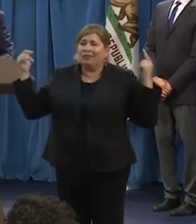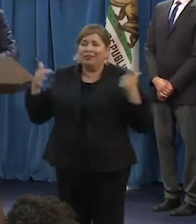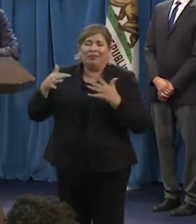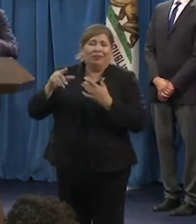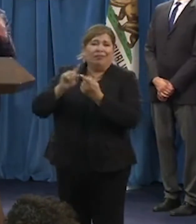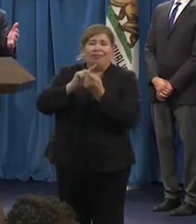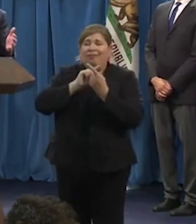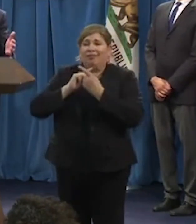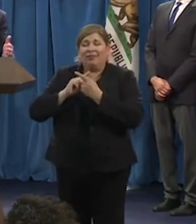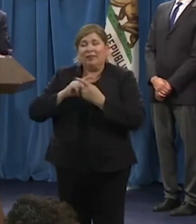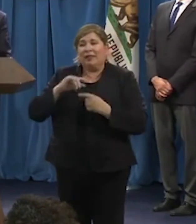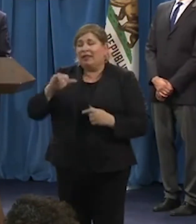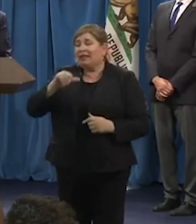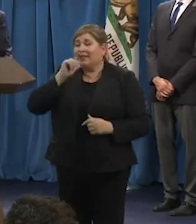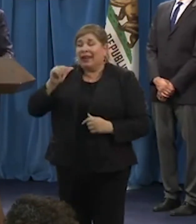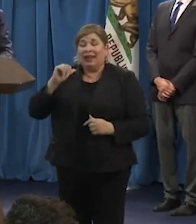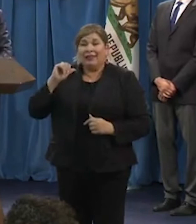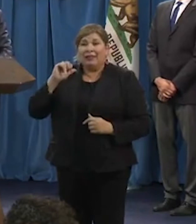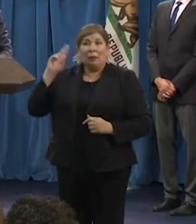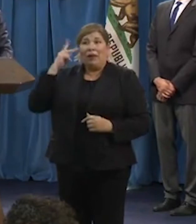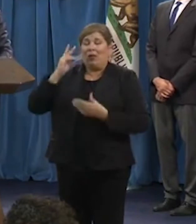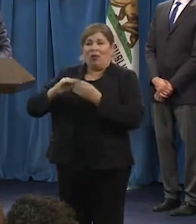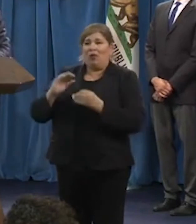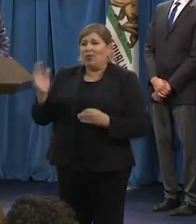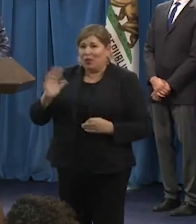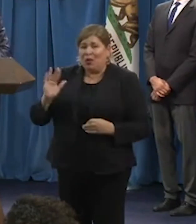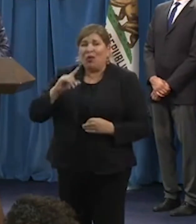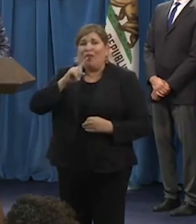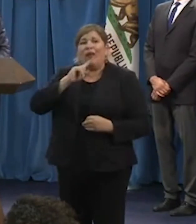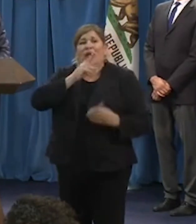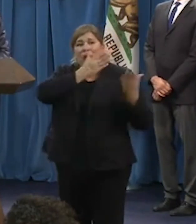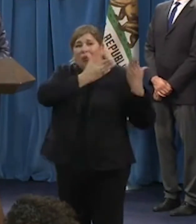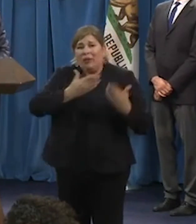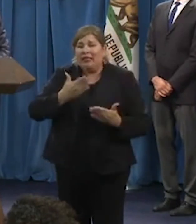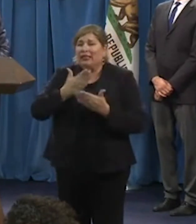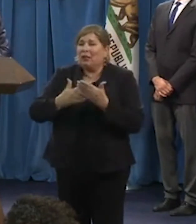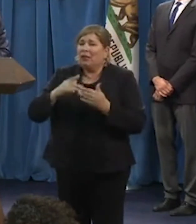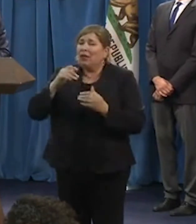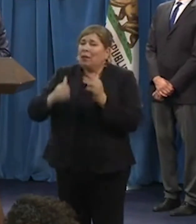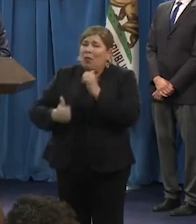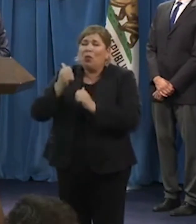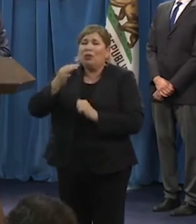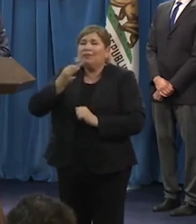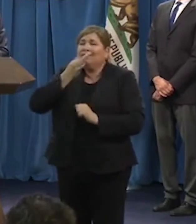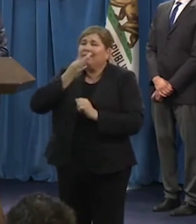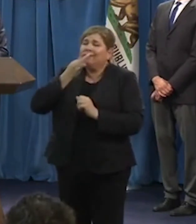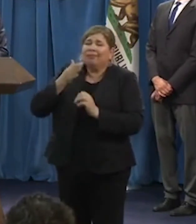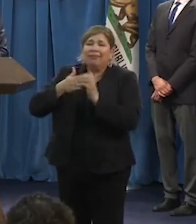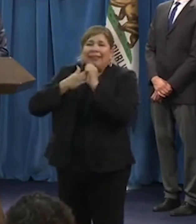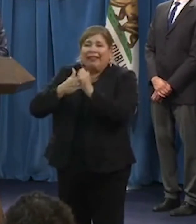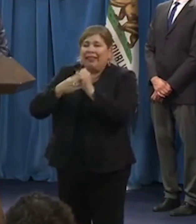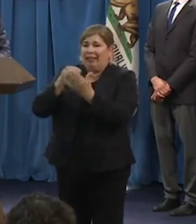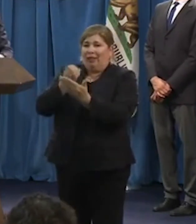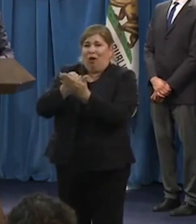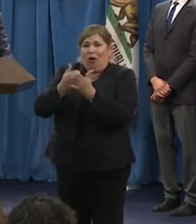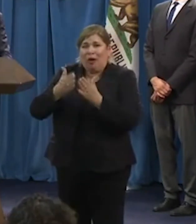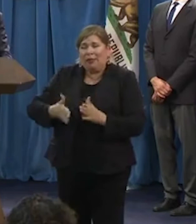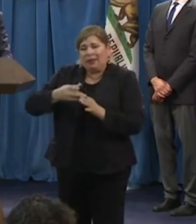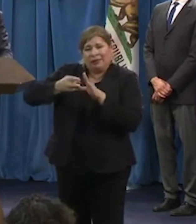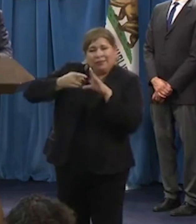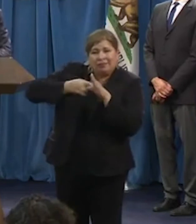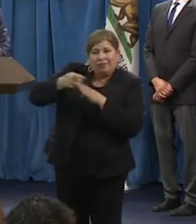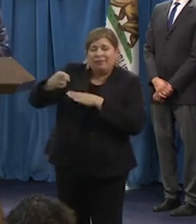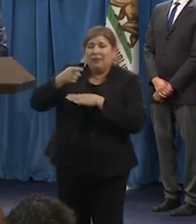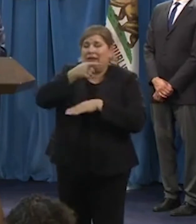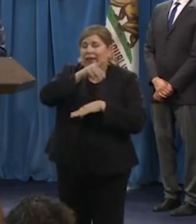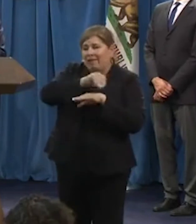that's not one of those political throwaway lines. I mean some of the leading economists and experts in the United States. They're advising